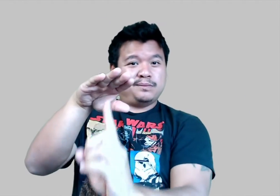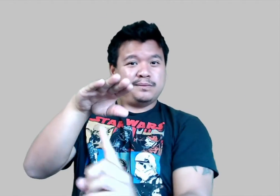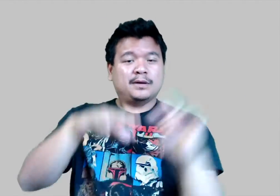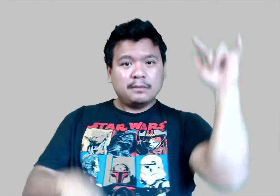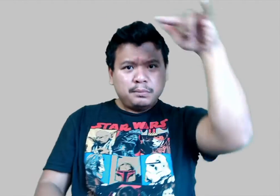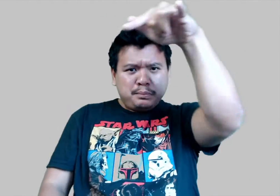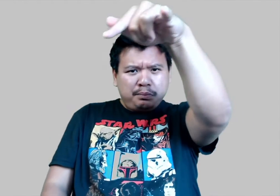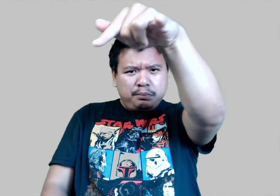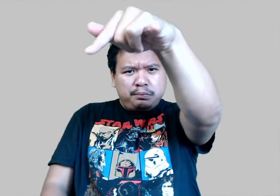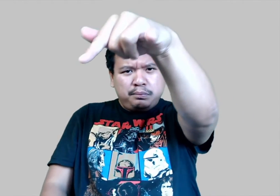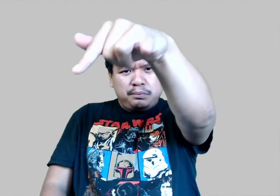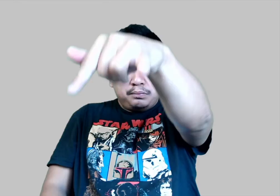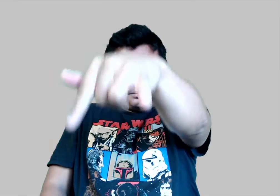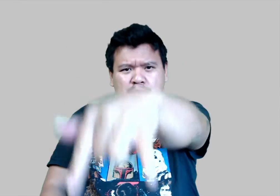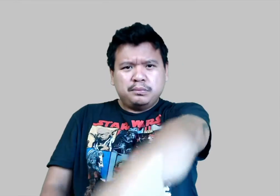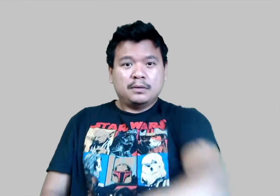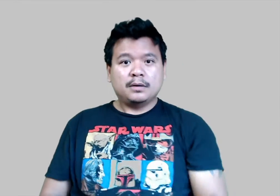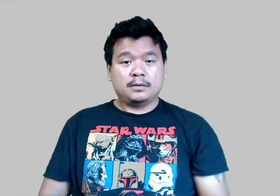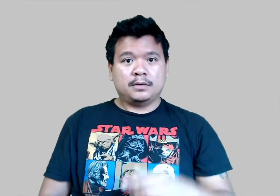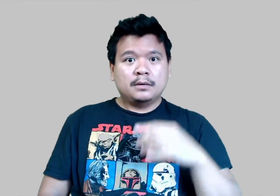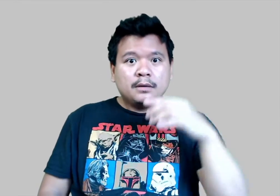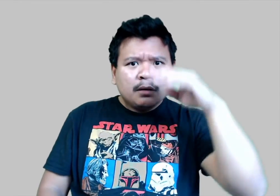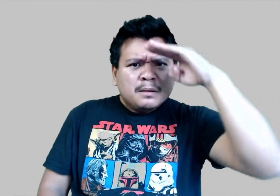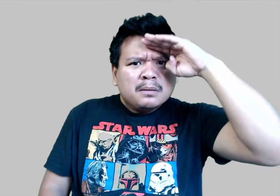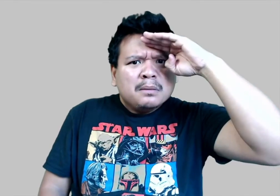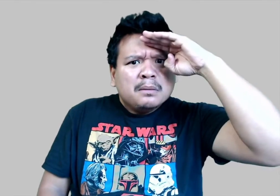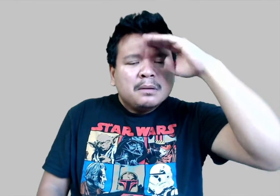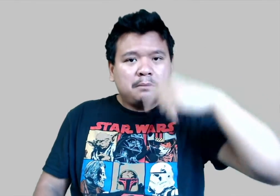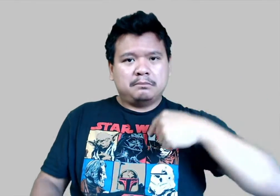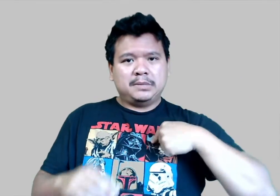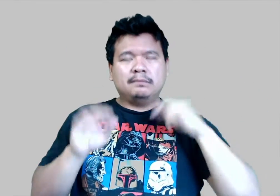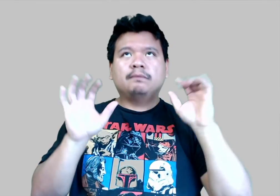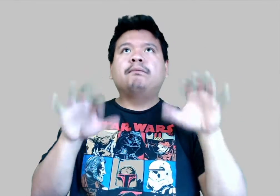So I was just there like shocked, like what the heck just happened?